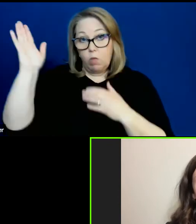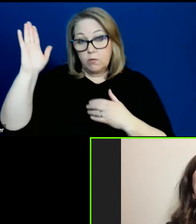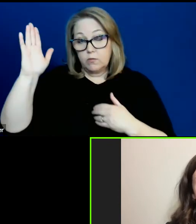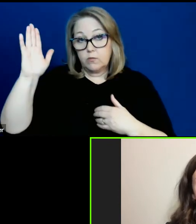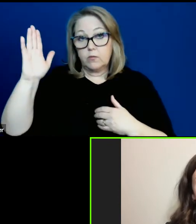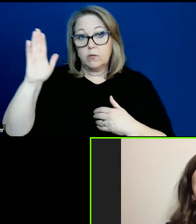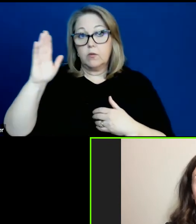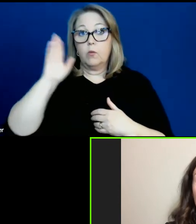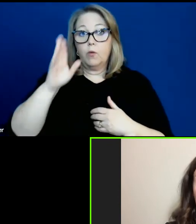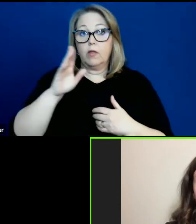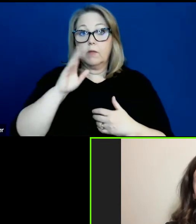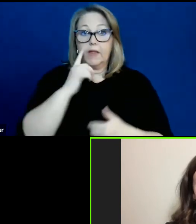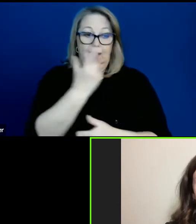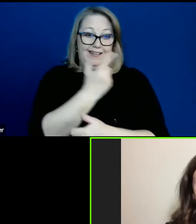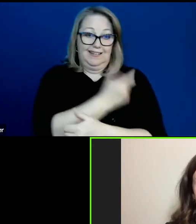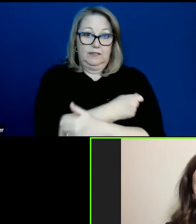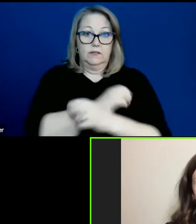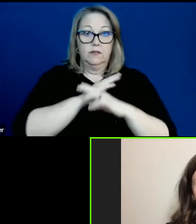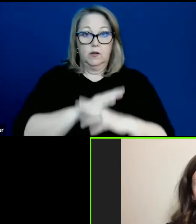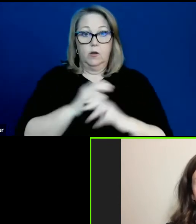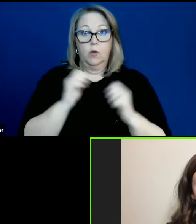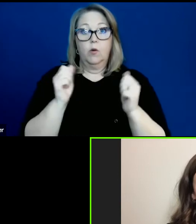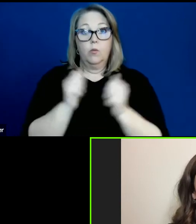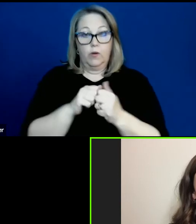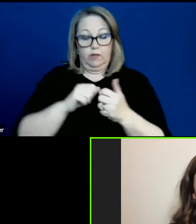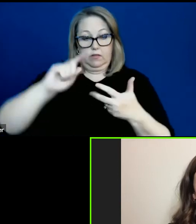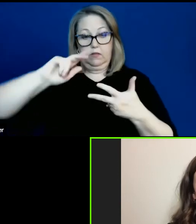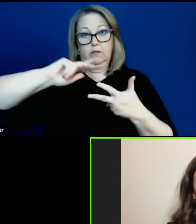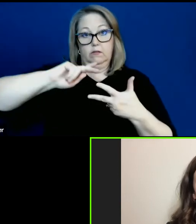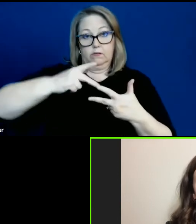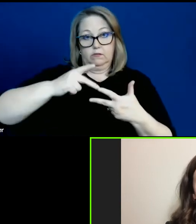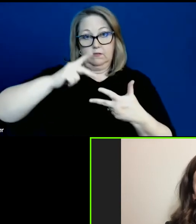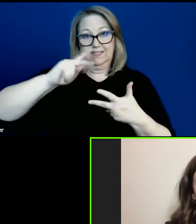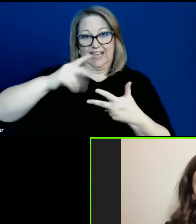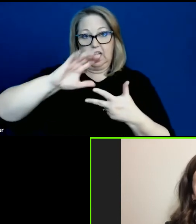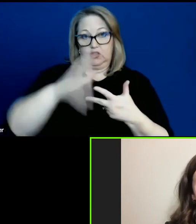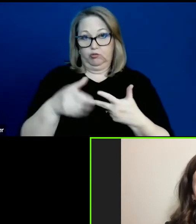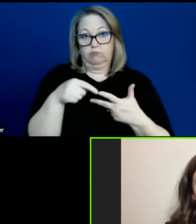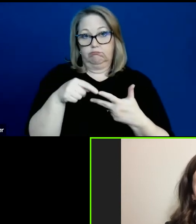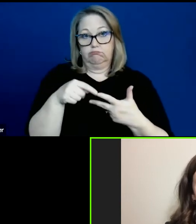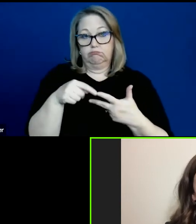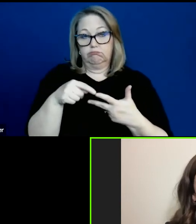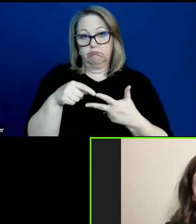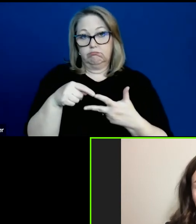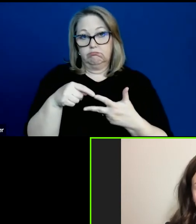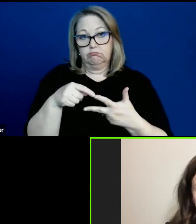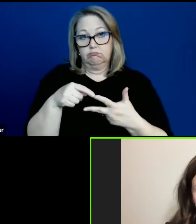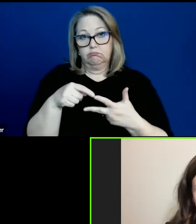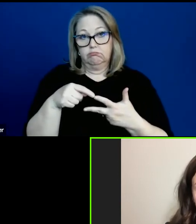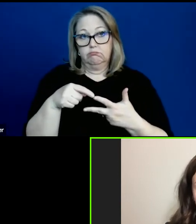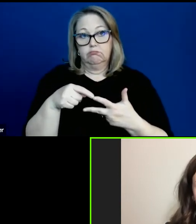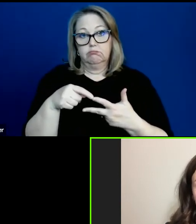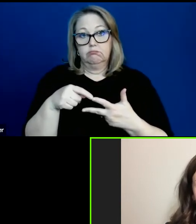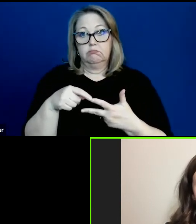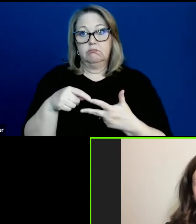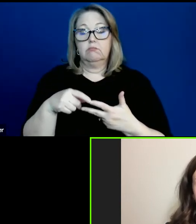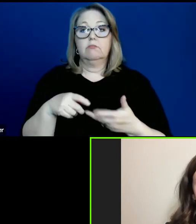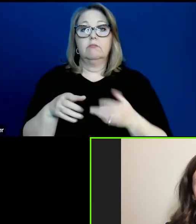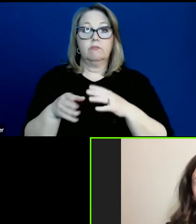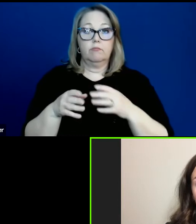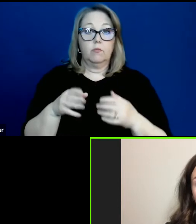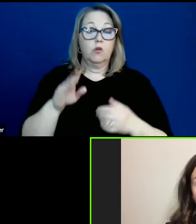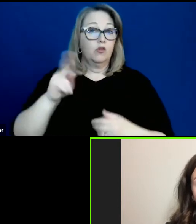will be vaccinated concurrently with frontline essential workers in tier two. And I do not have any concerns about the second